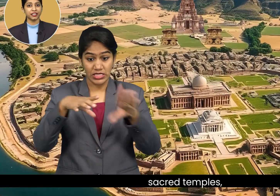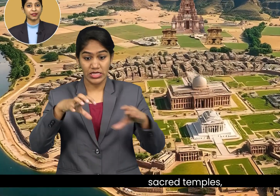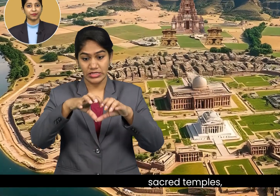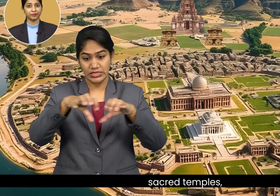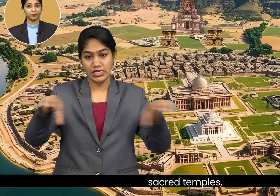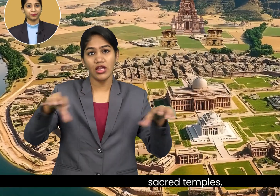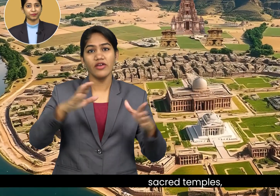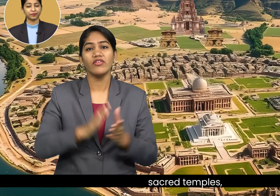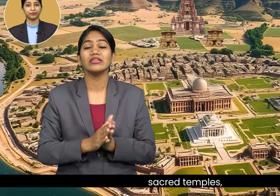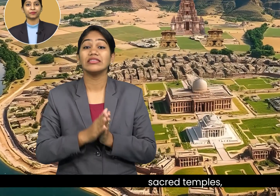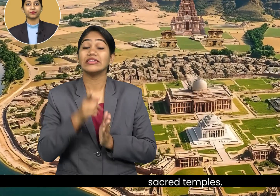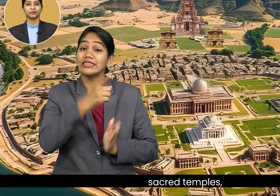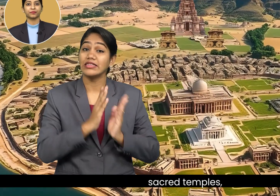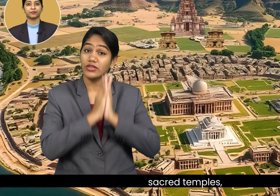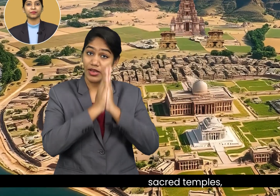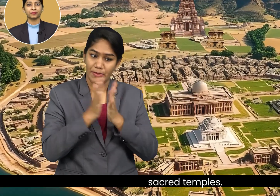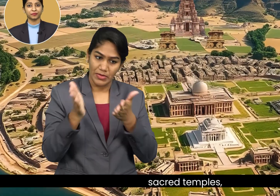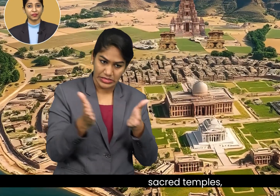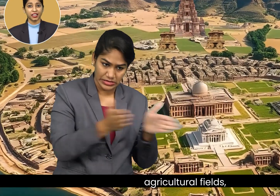temples,